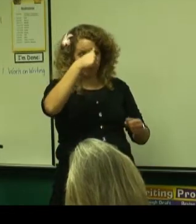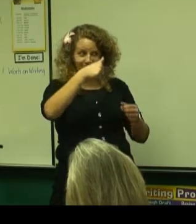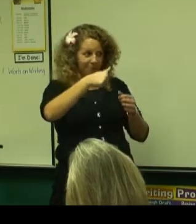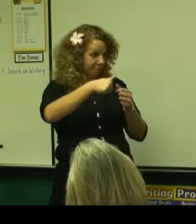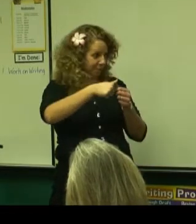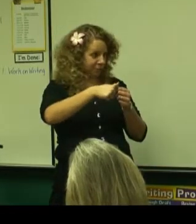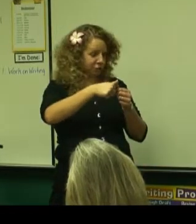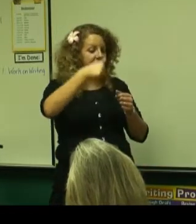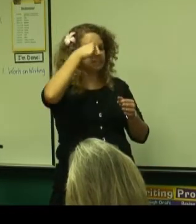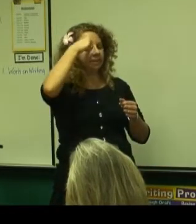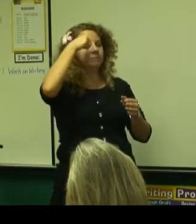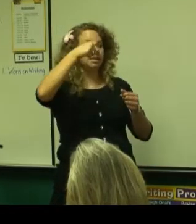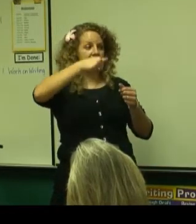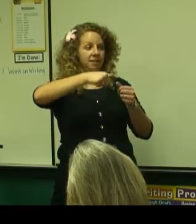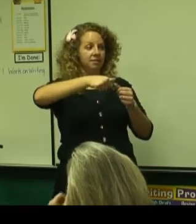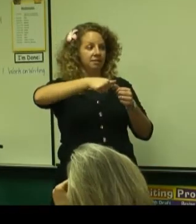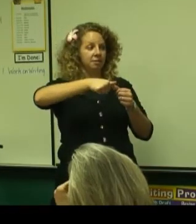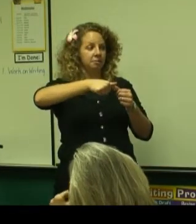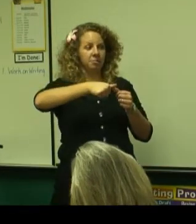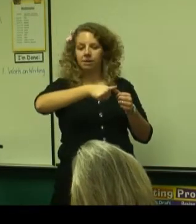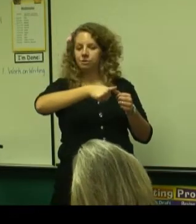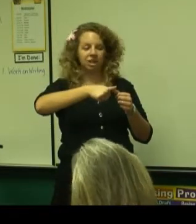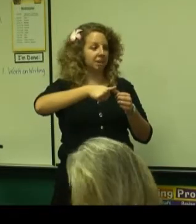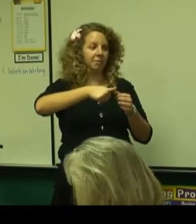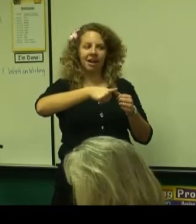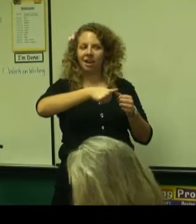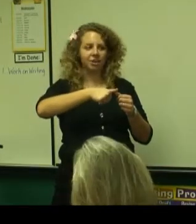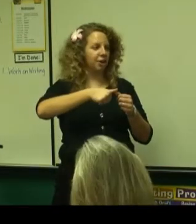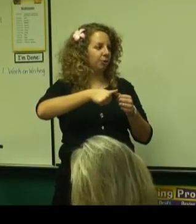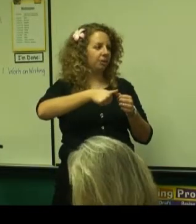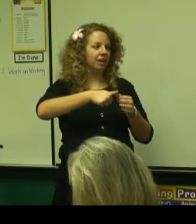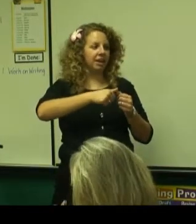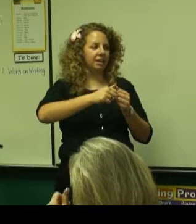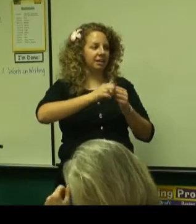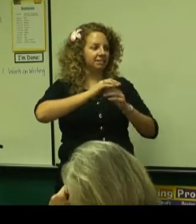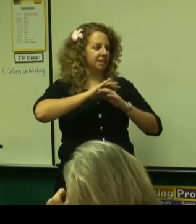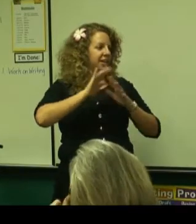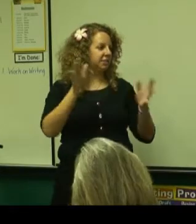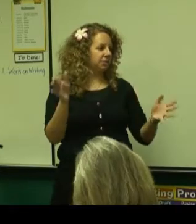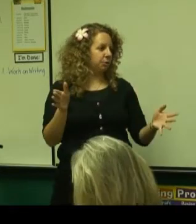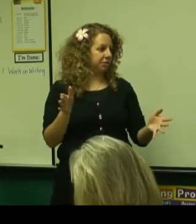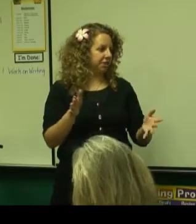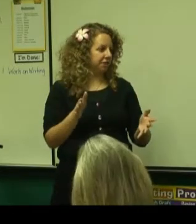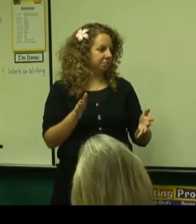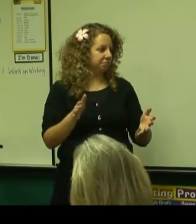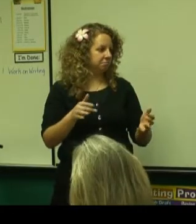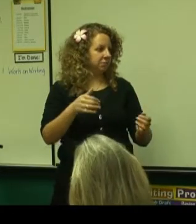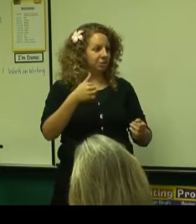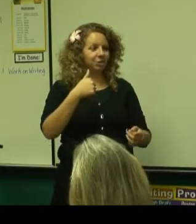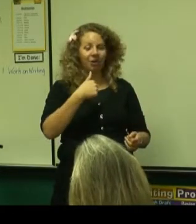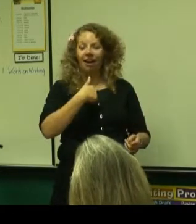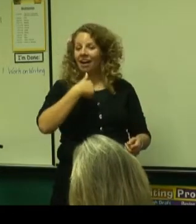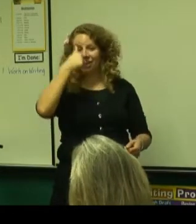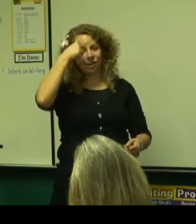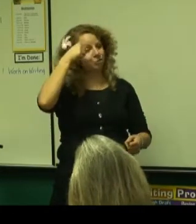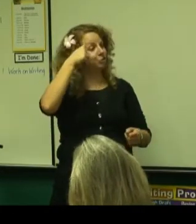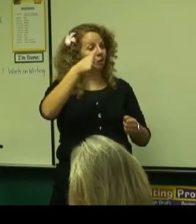don't remember. So it's the same sign, but I'm shaking my head no, and it negates the whole thing. So I